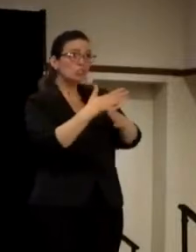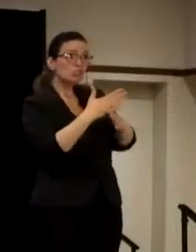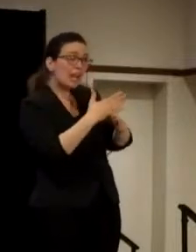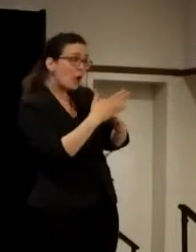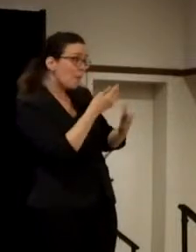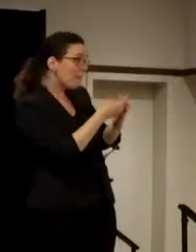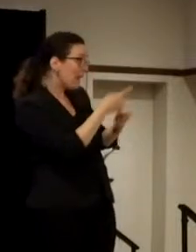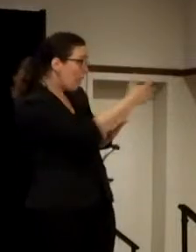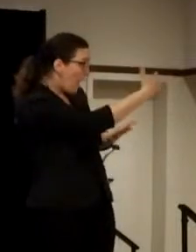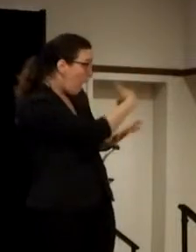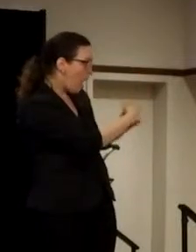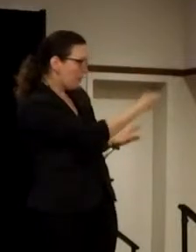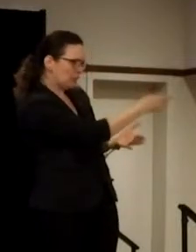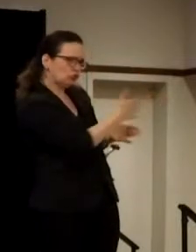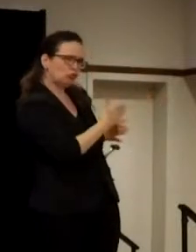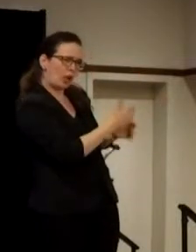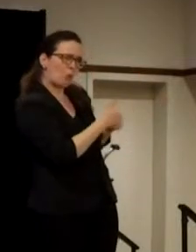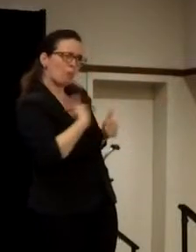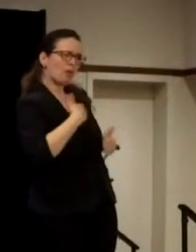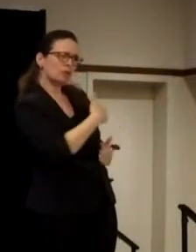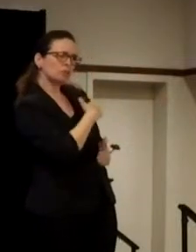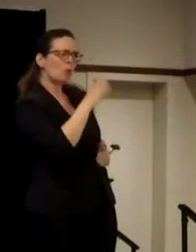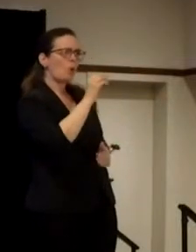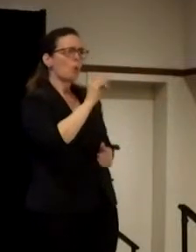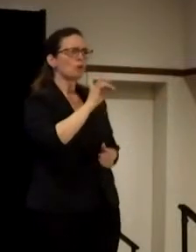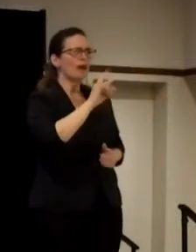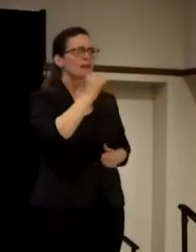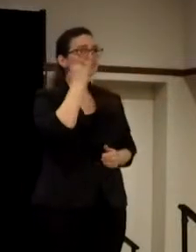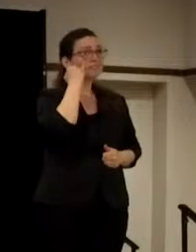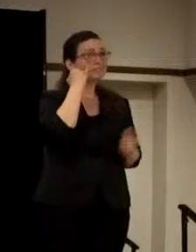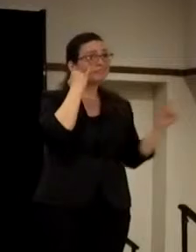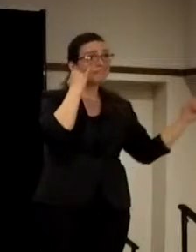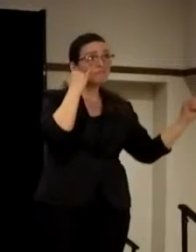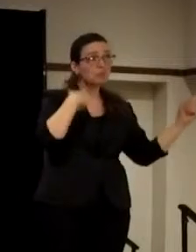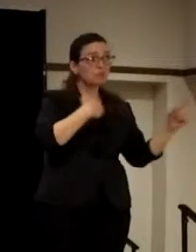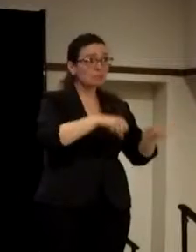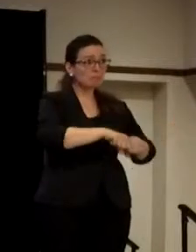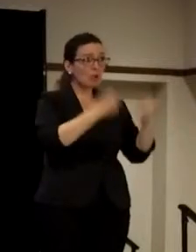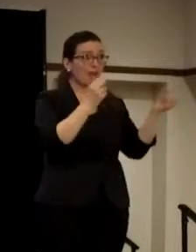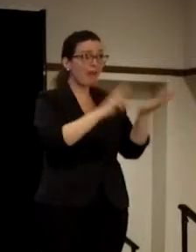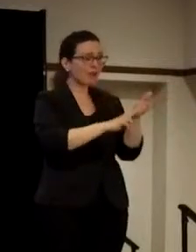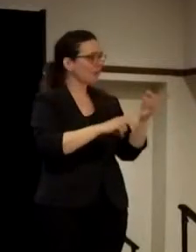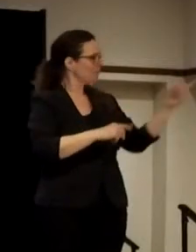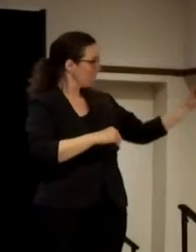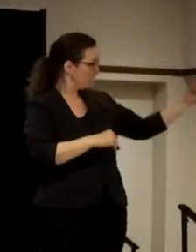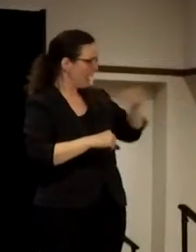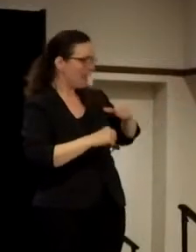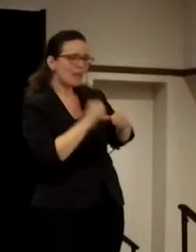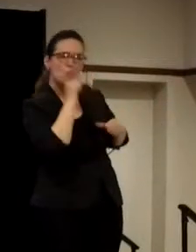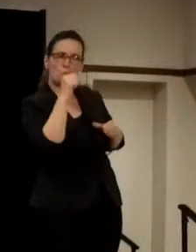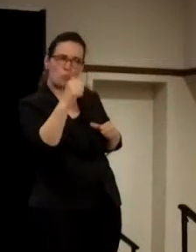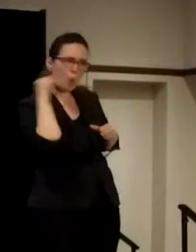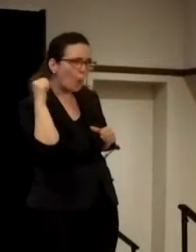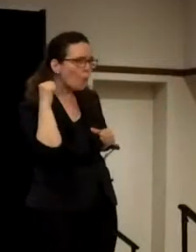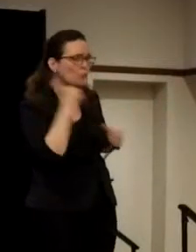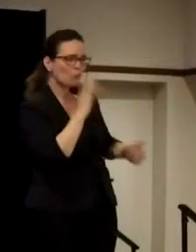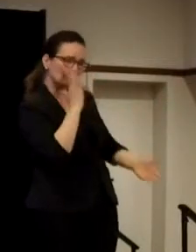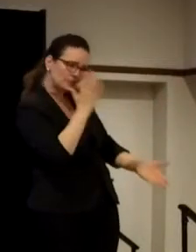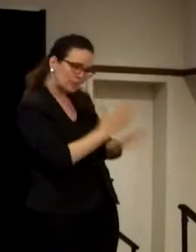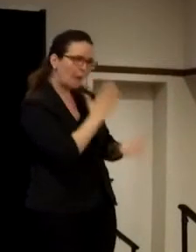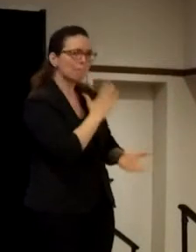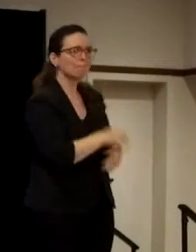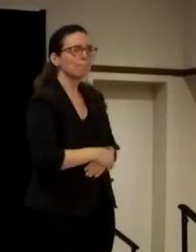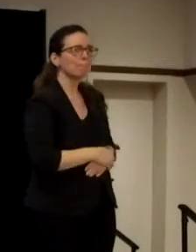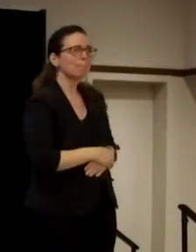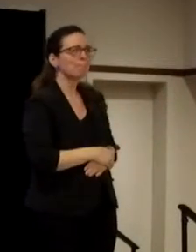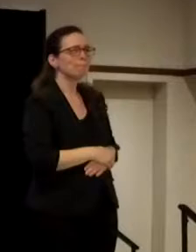making the payments. So that means the state of New York will get less. Does that hurt the local taxpayer if the state of New York gets less? Not really. It's a huge budget,